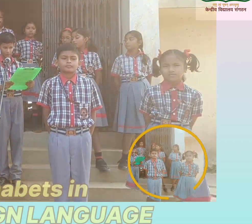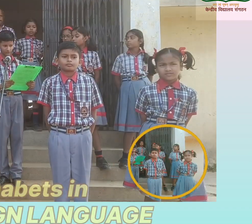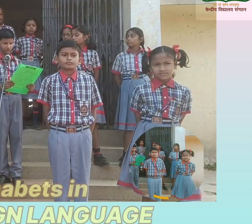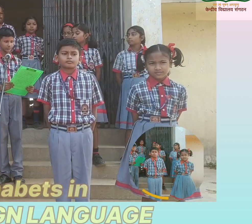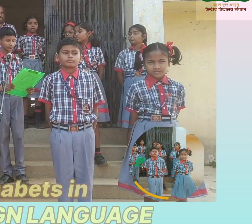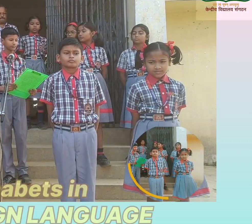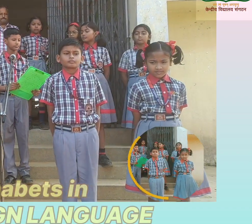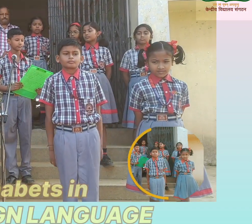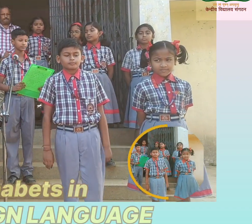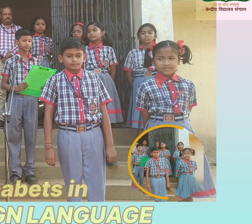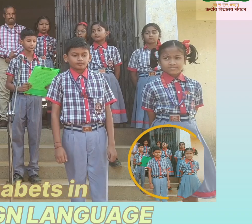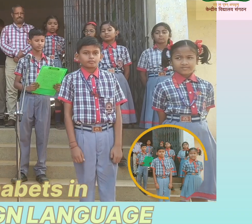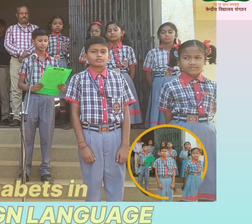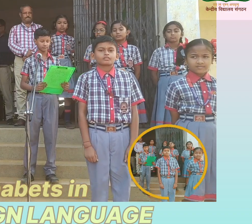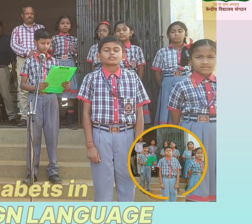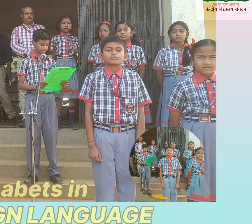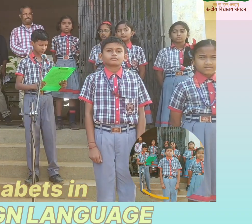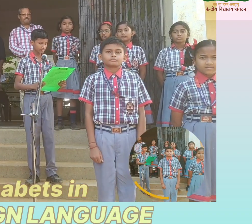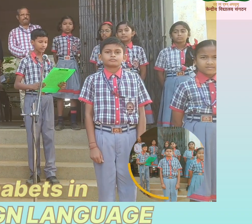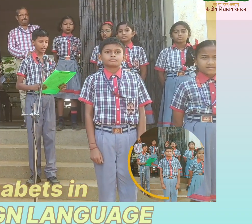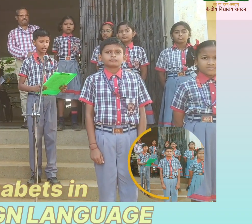sign language.